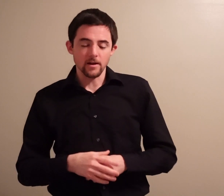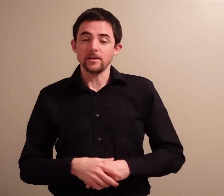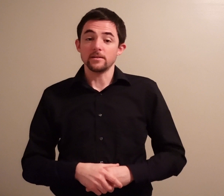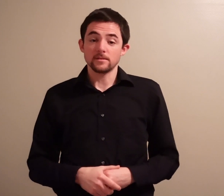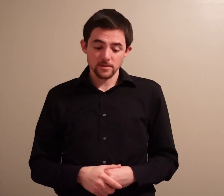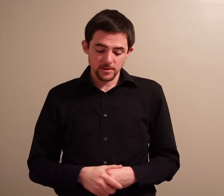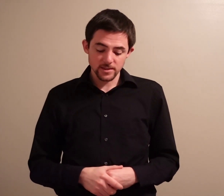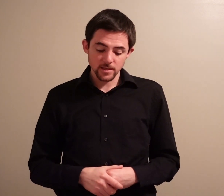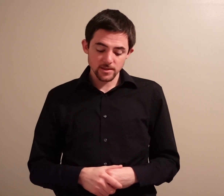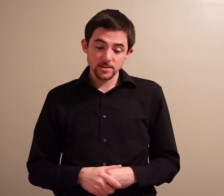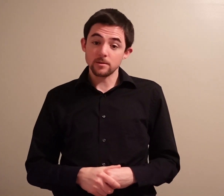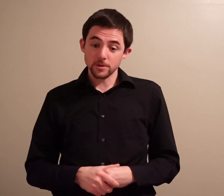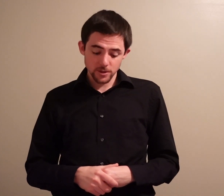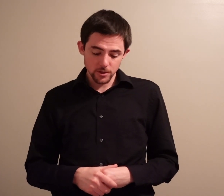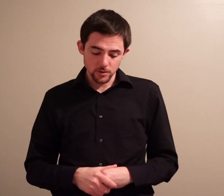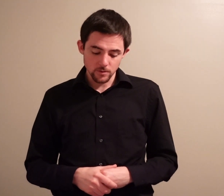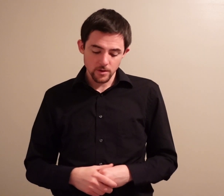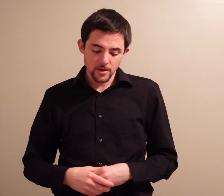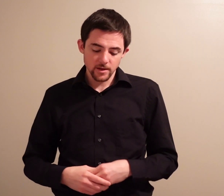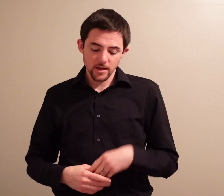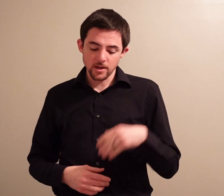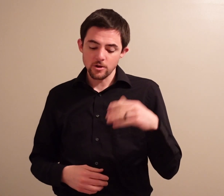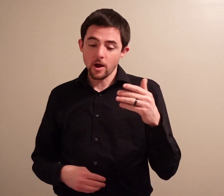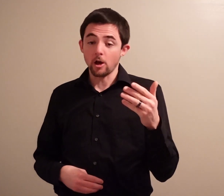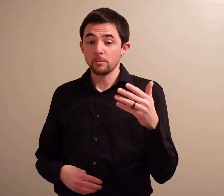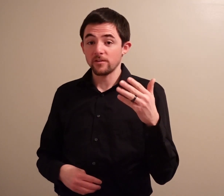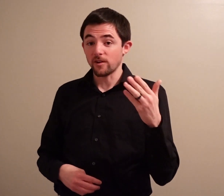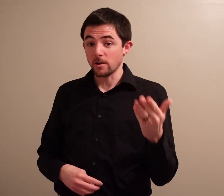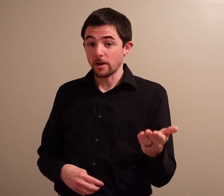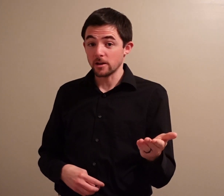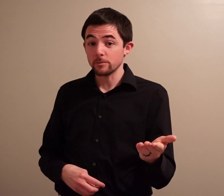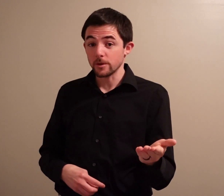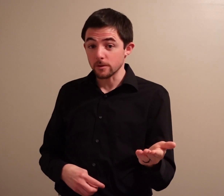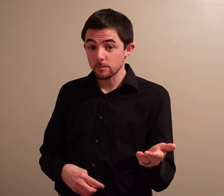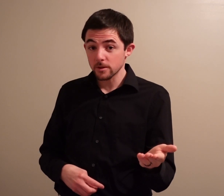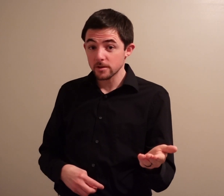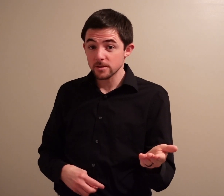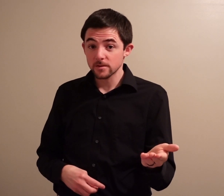Alrighty, sentence number 2. Can you help me find my computer, please?